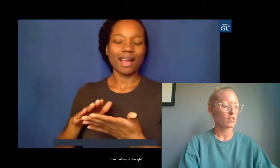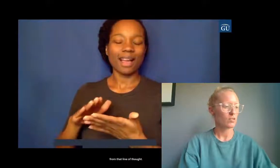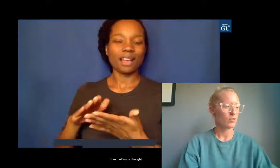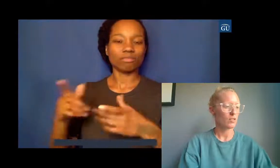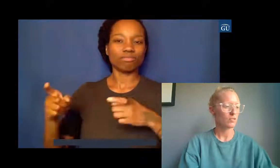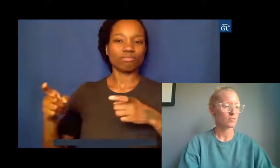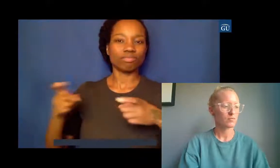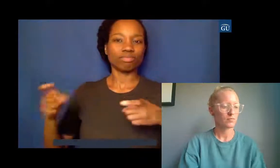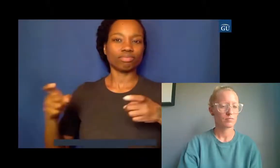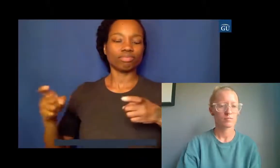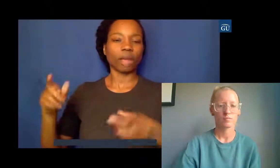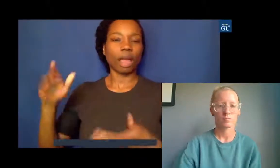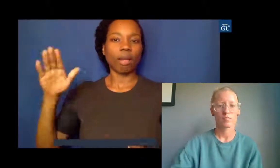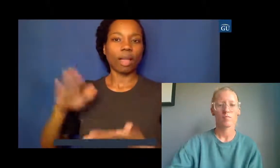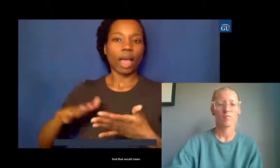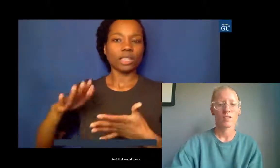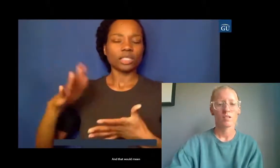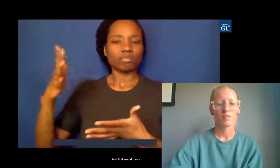to training school,